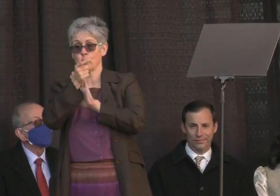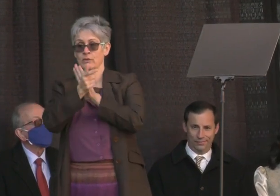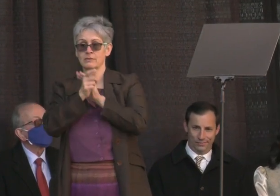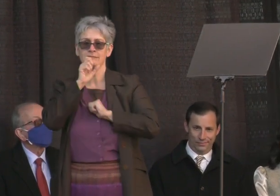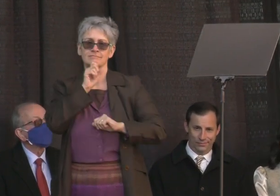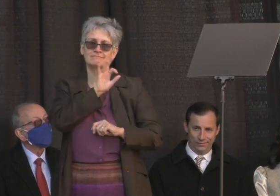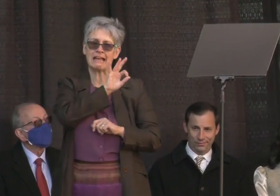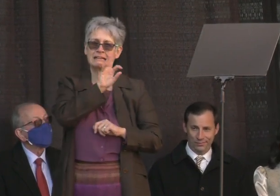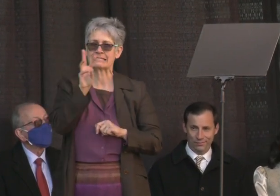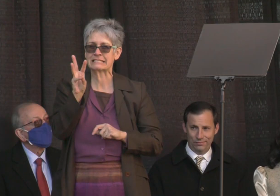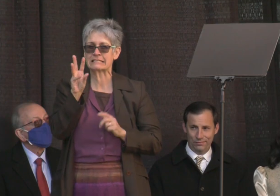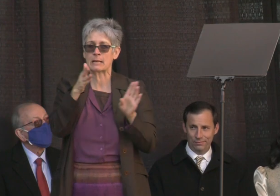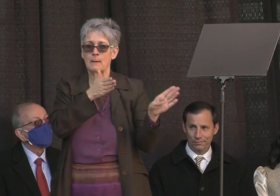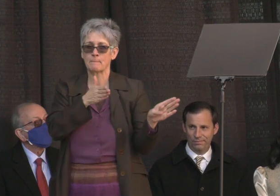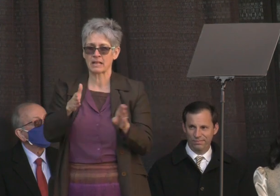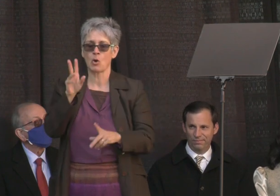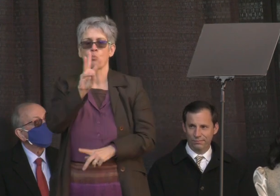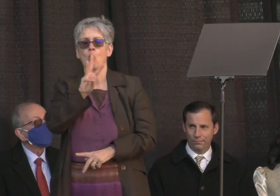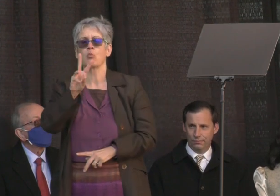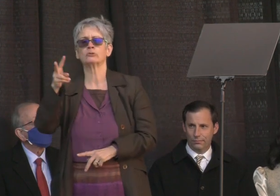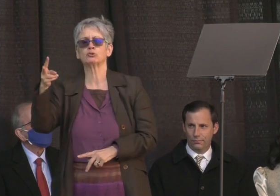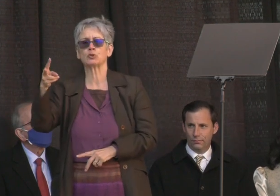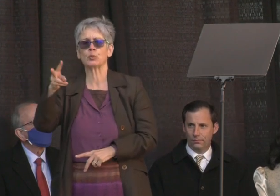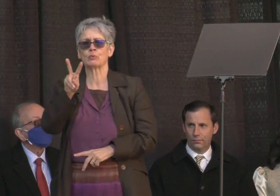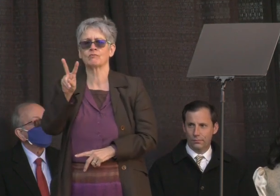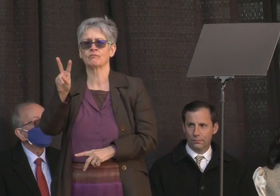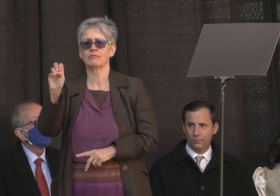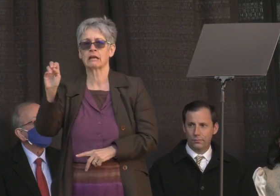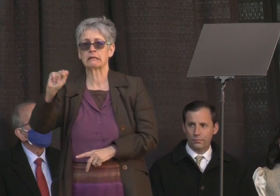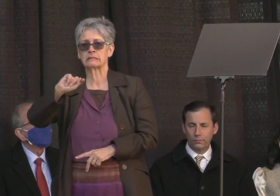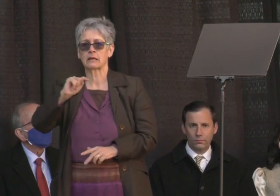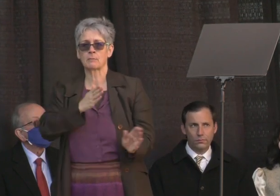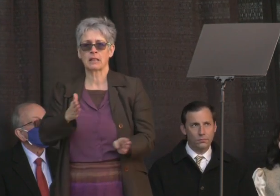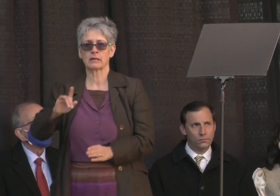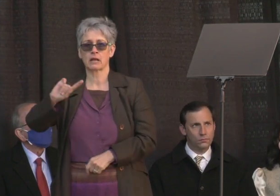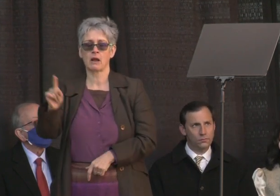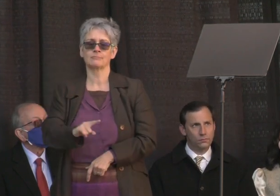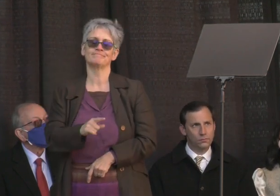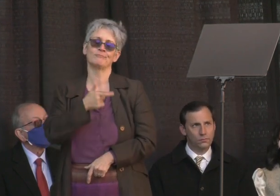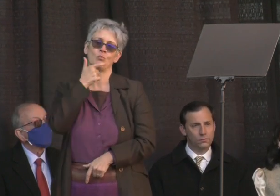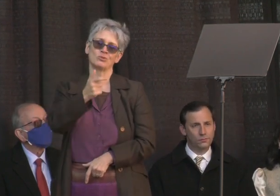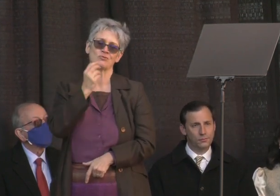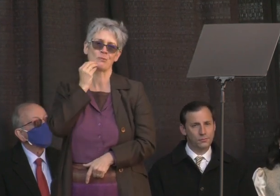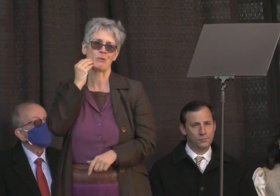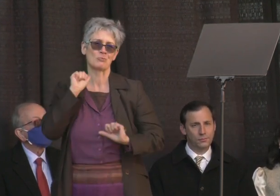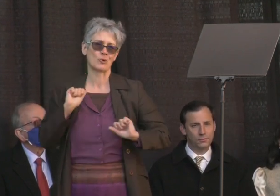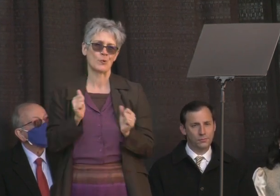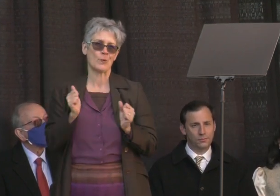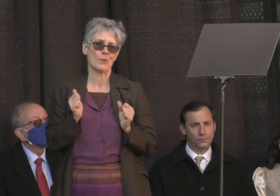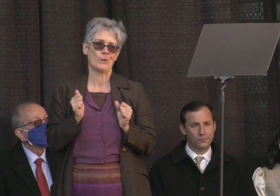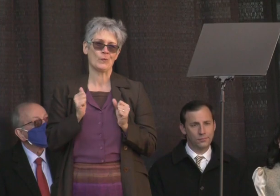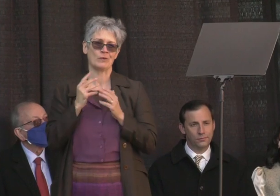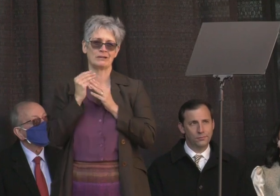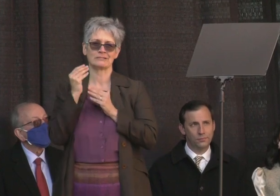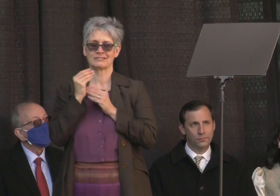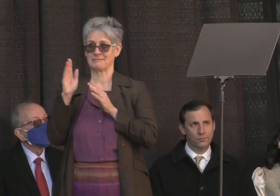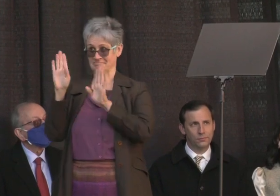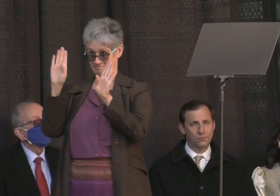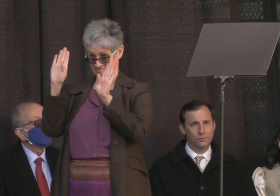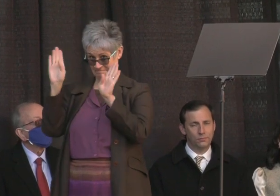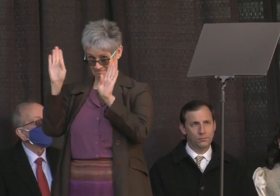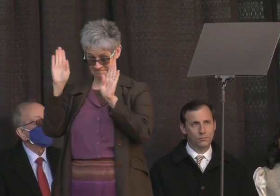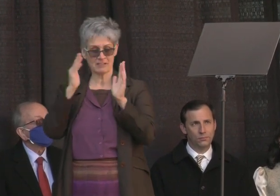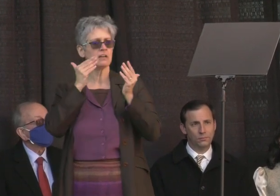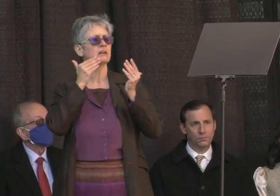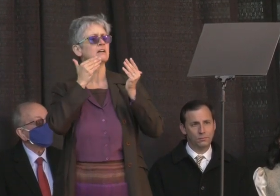planned on being here today, World War II veteran, but because of the temperatures, he's watching from home. So just want to say a tribute to all of